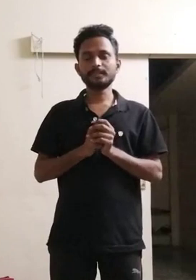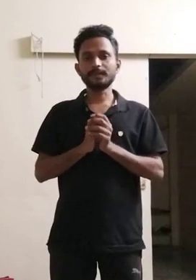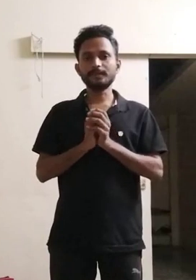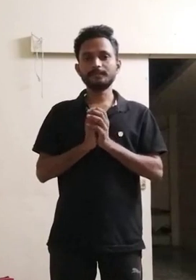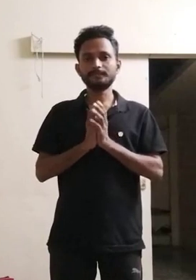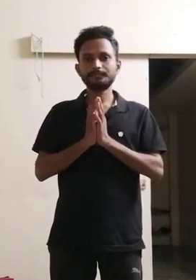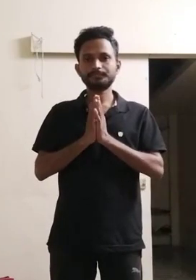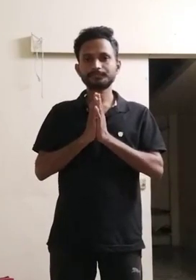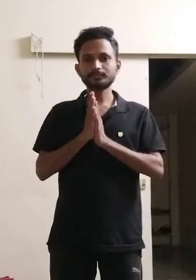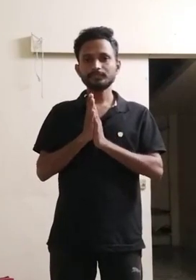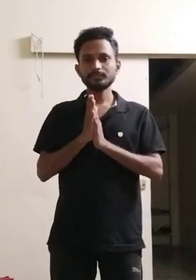principle.